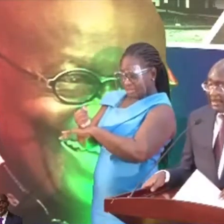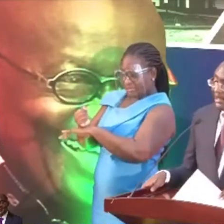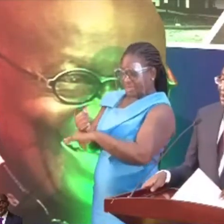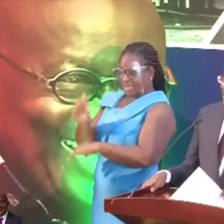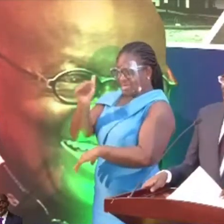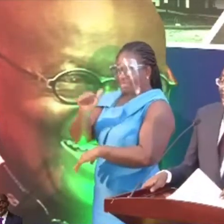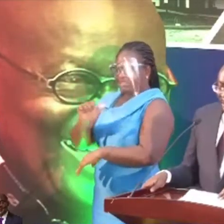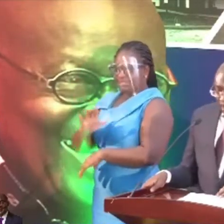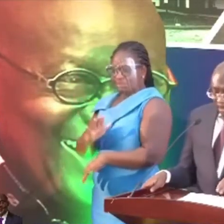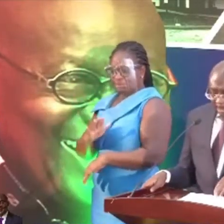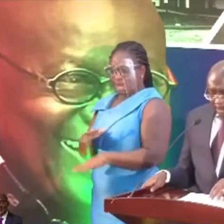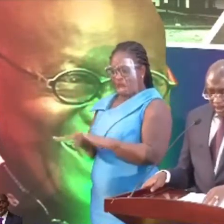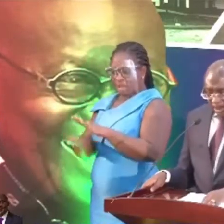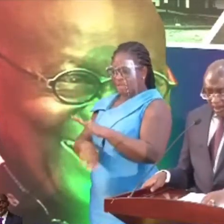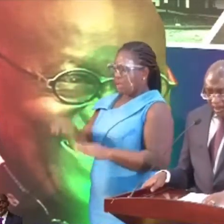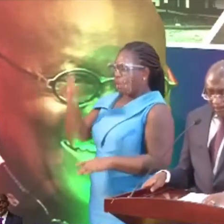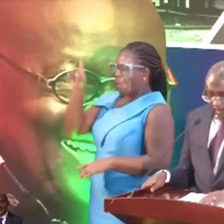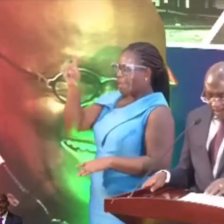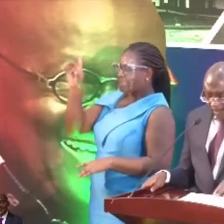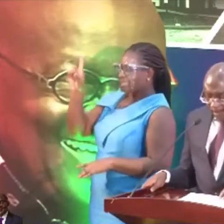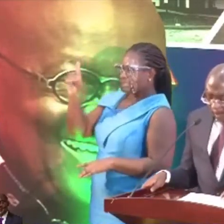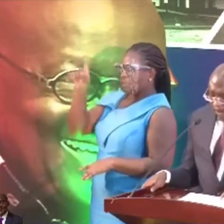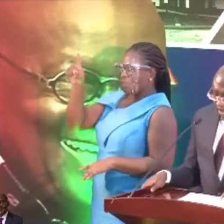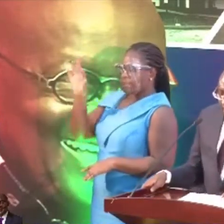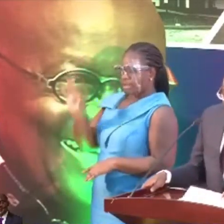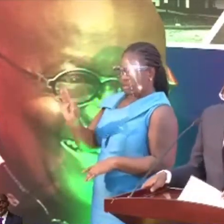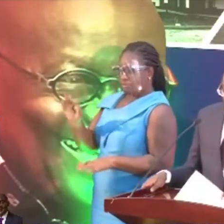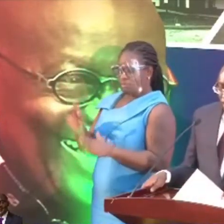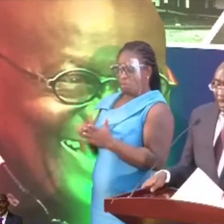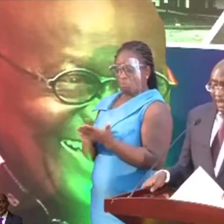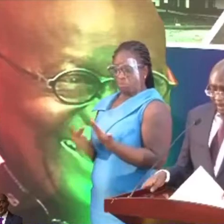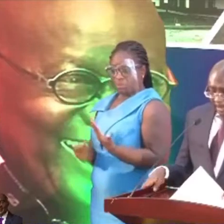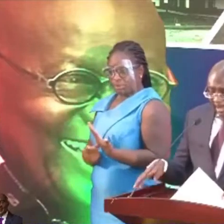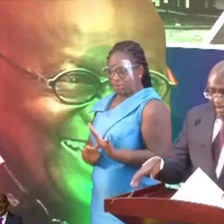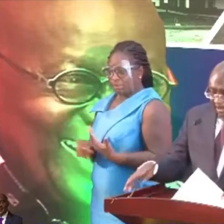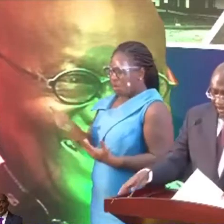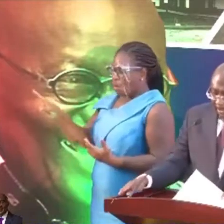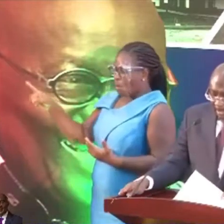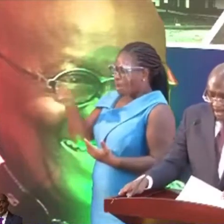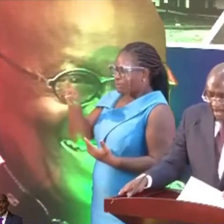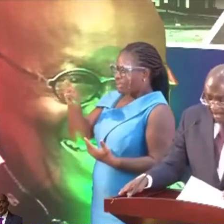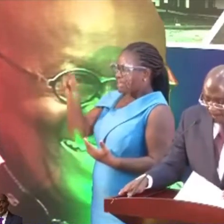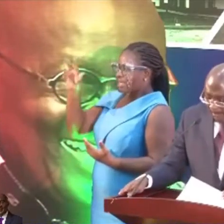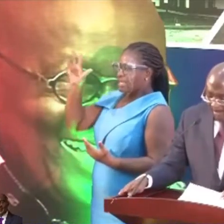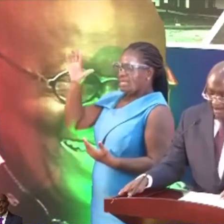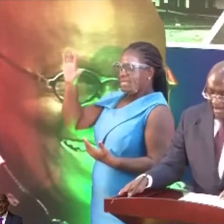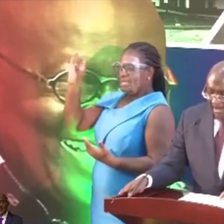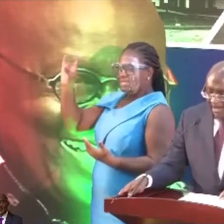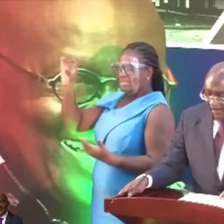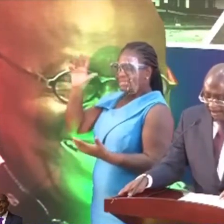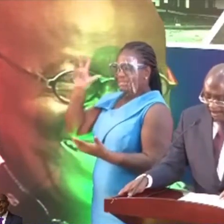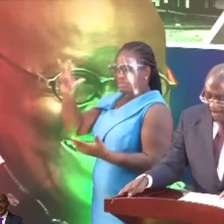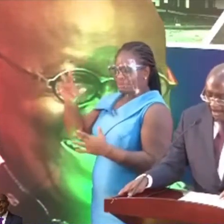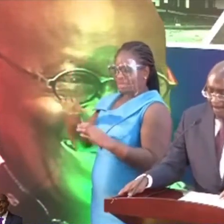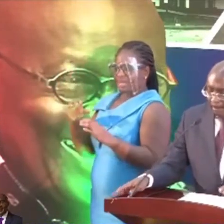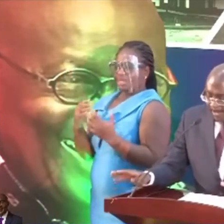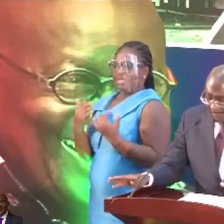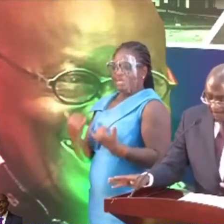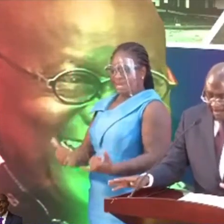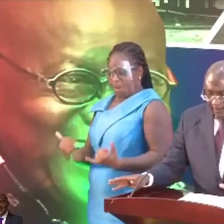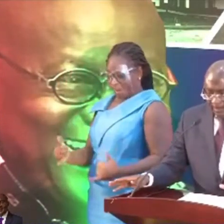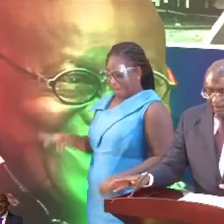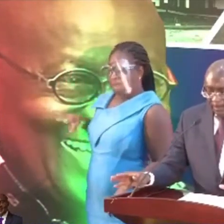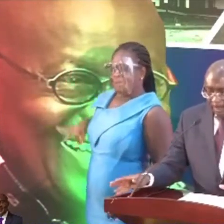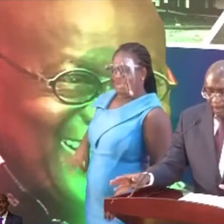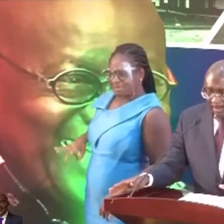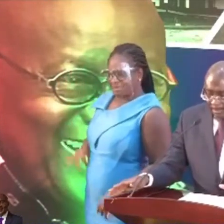and gentlemen, under the One District, One Factory program, 183 companies are currently